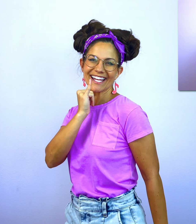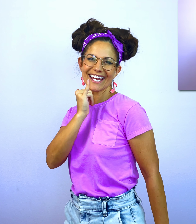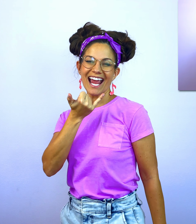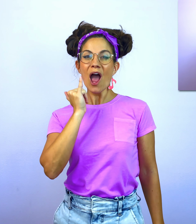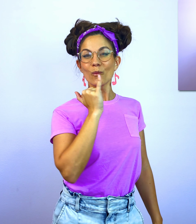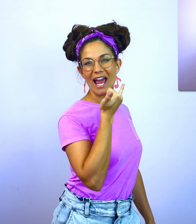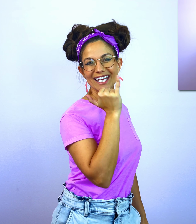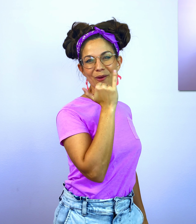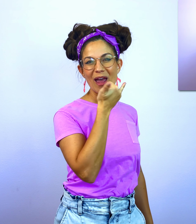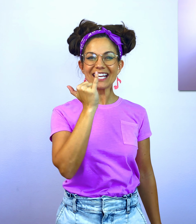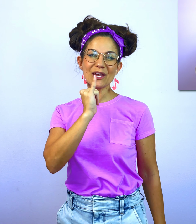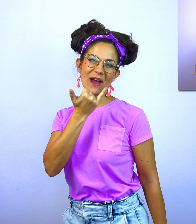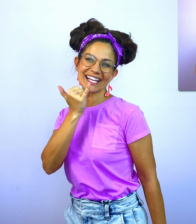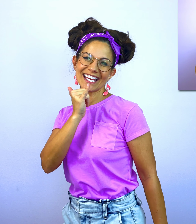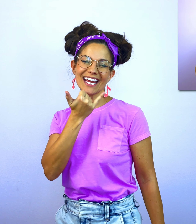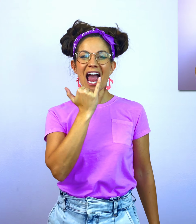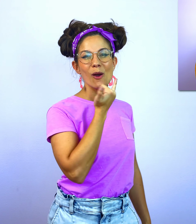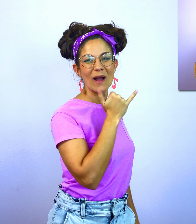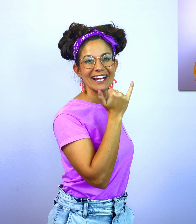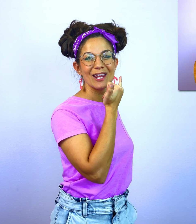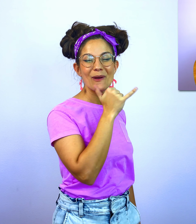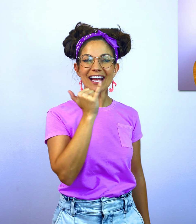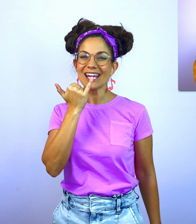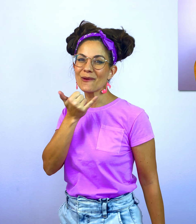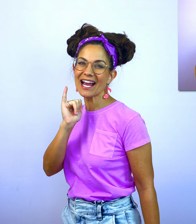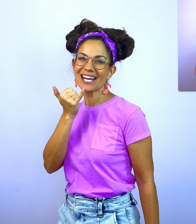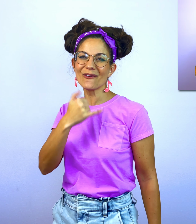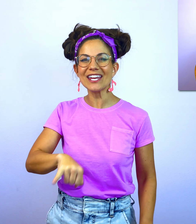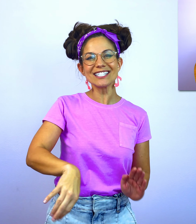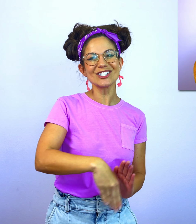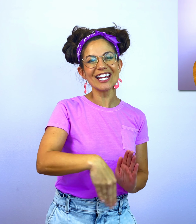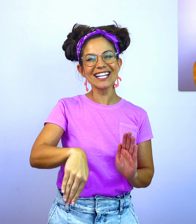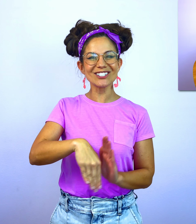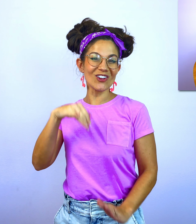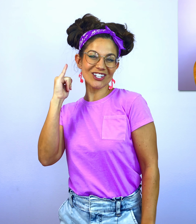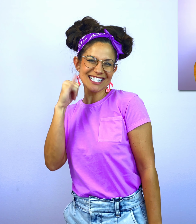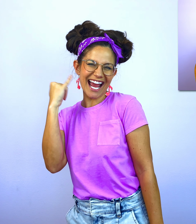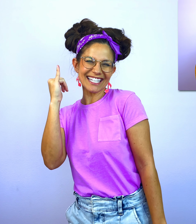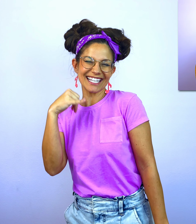wacky, wacky, wacky, wacky, wacky, wacky, wacky with Jingle Jacqui.